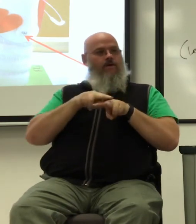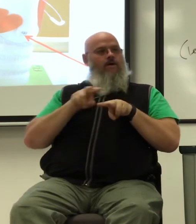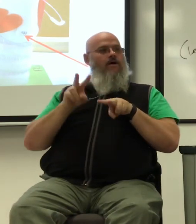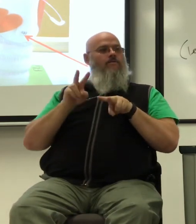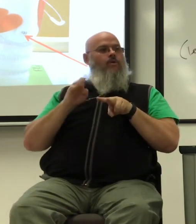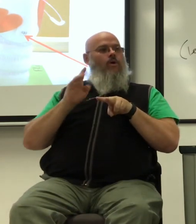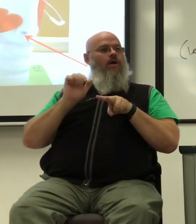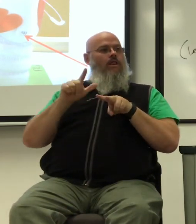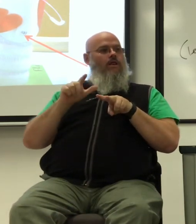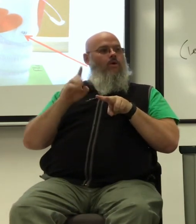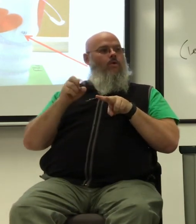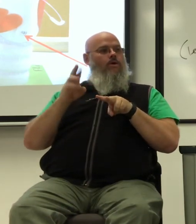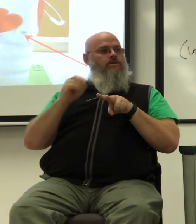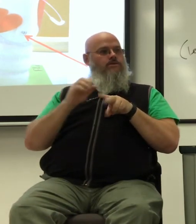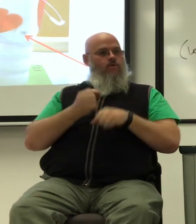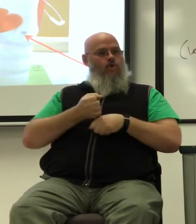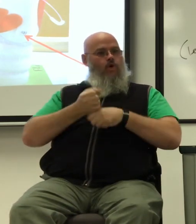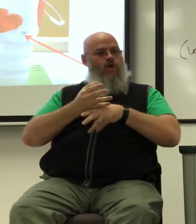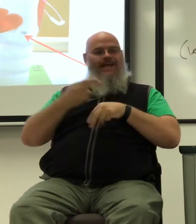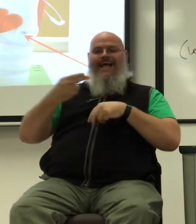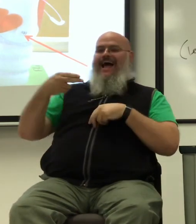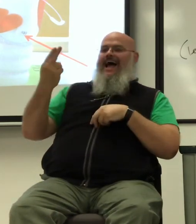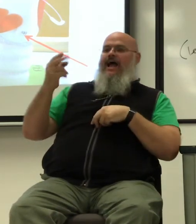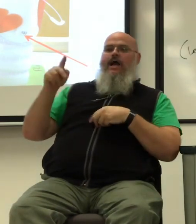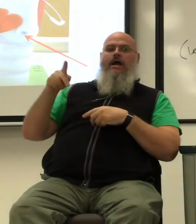for high pitch.